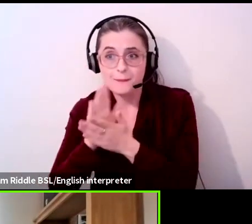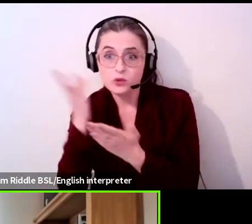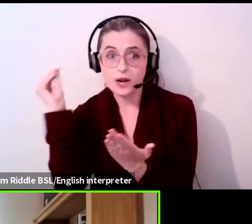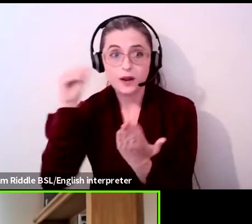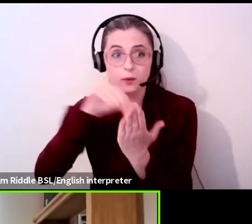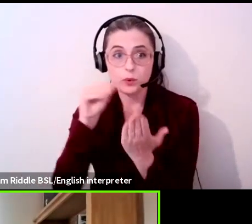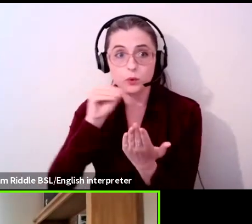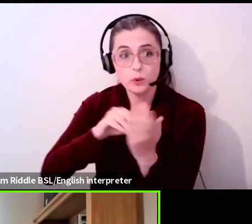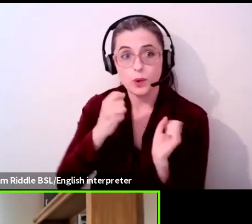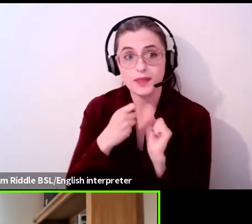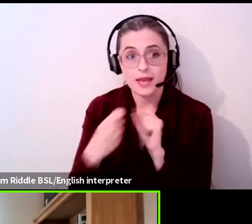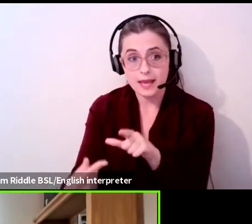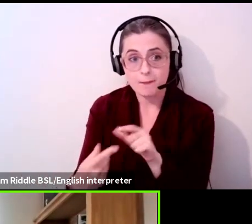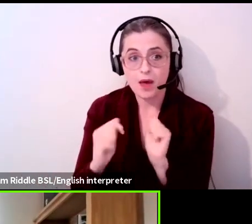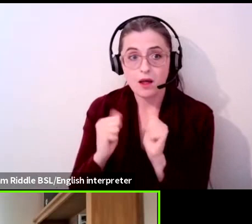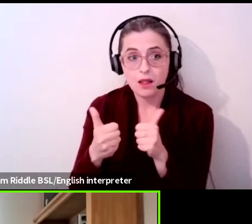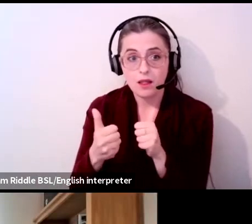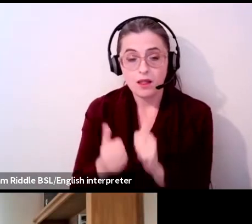email?